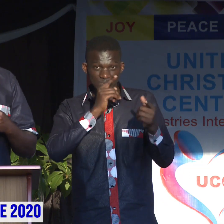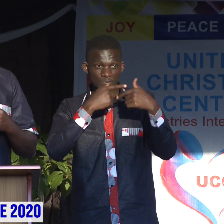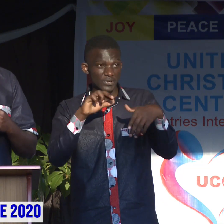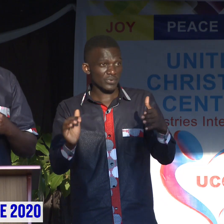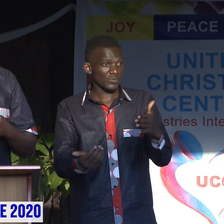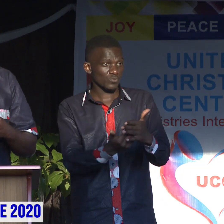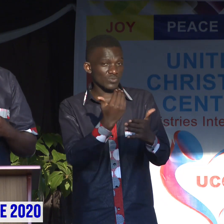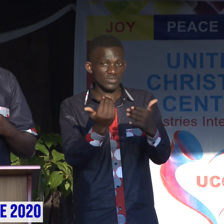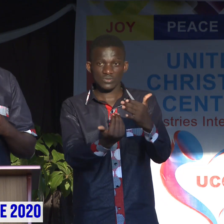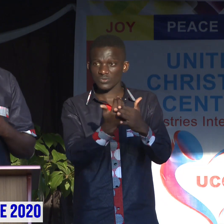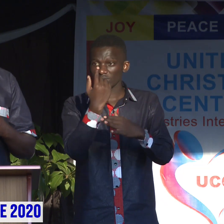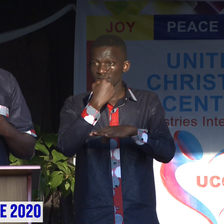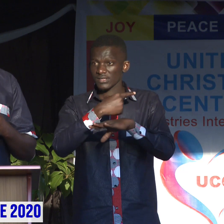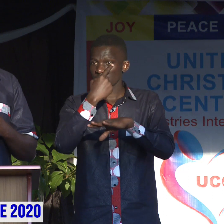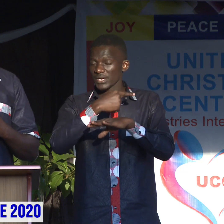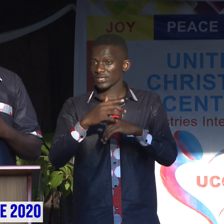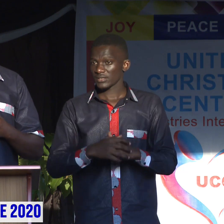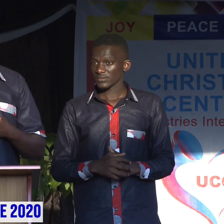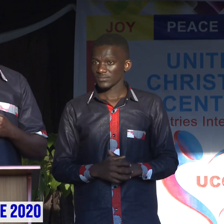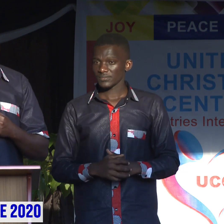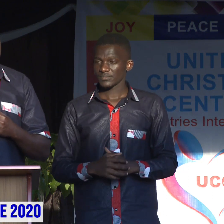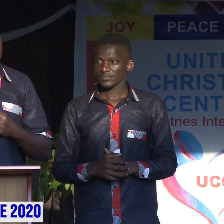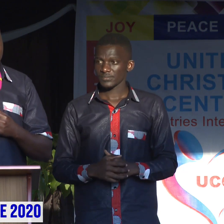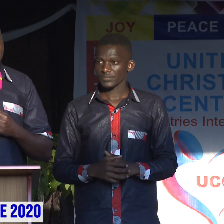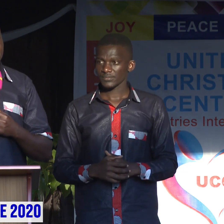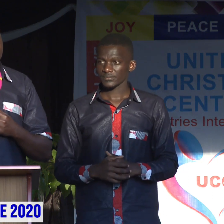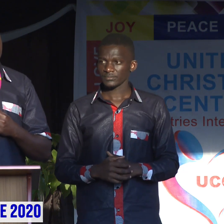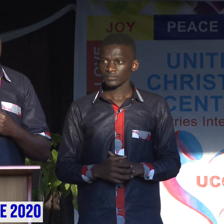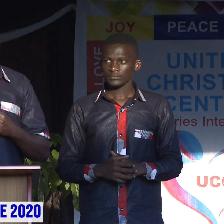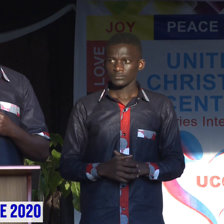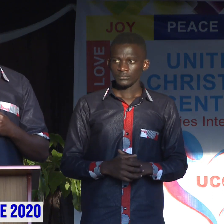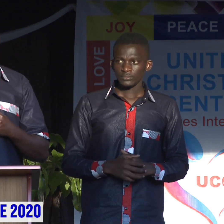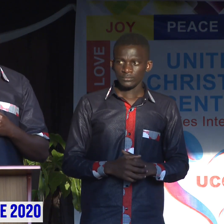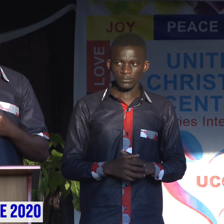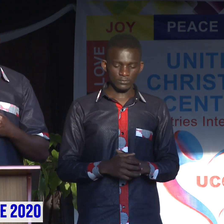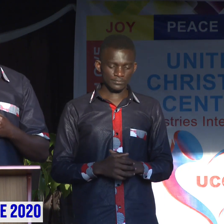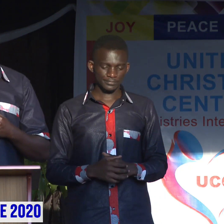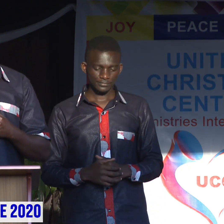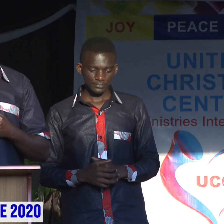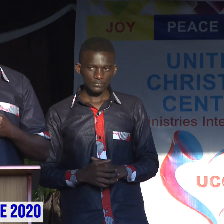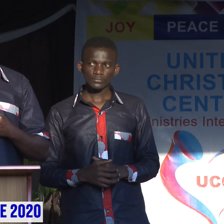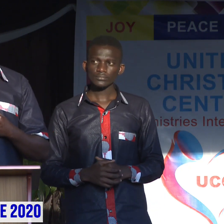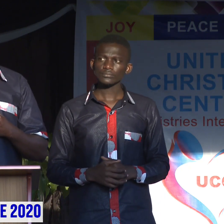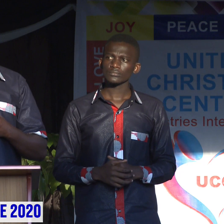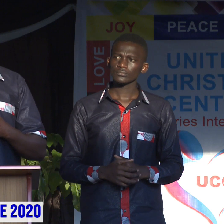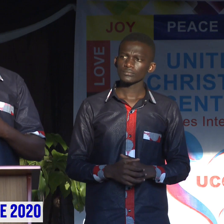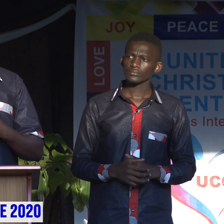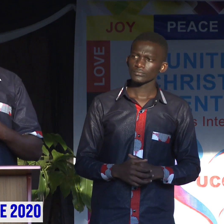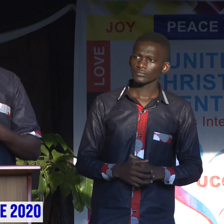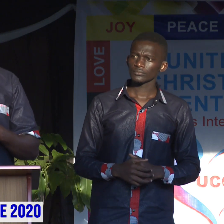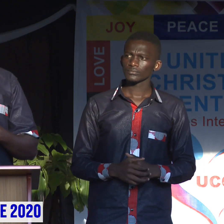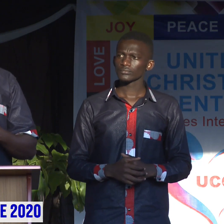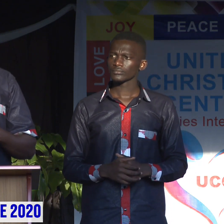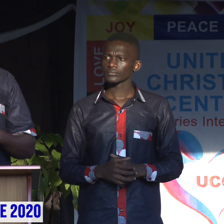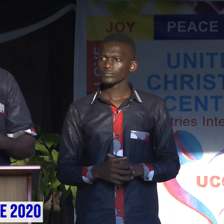being renewed day by day. Kungulu omuntu okungulu nga gwao naye munda nga tuzibwa bujja